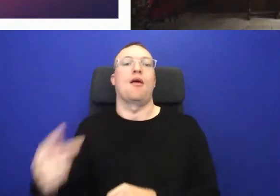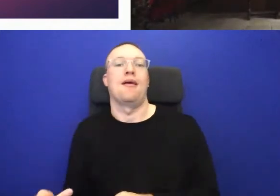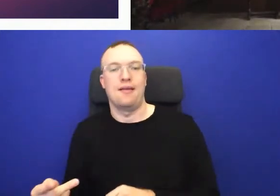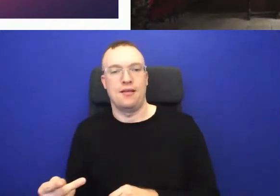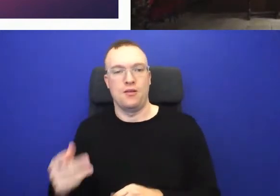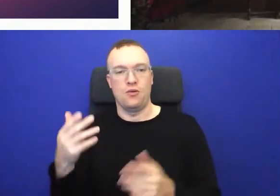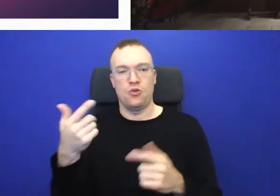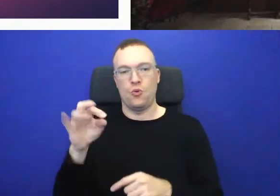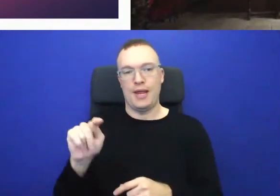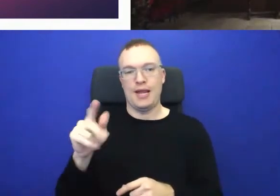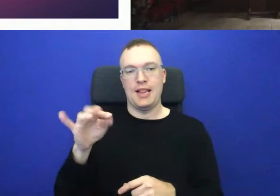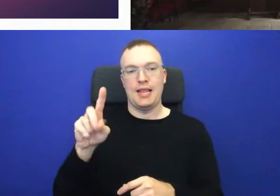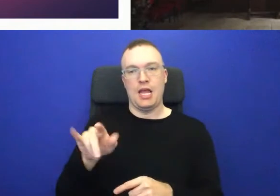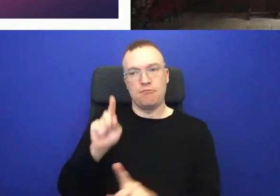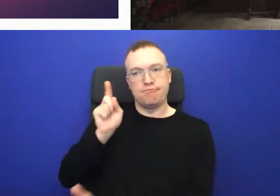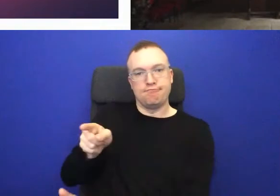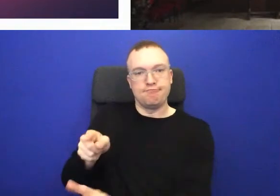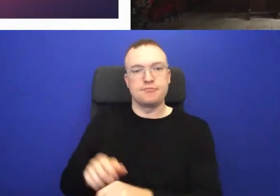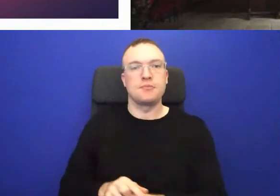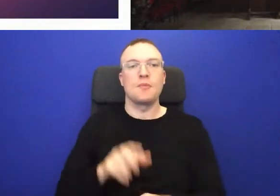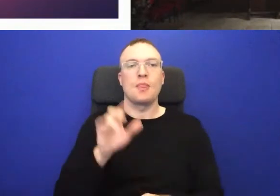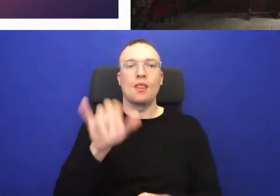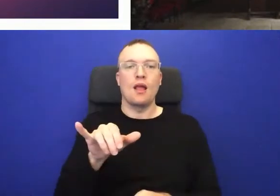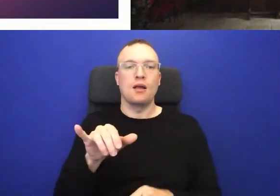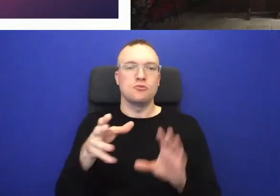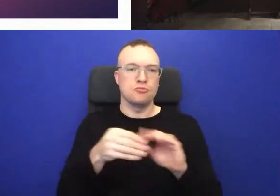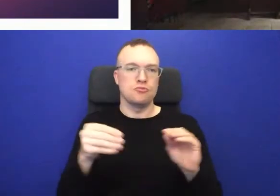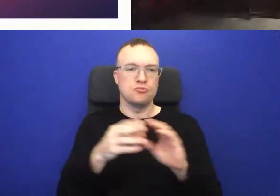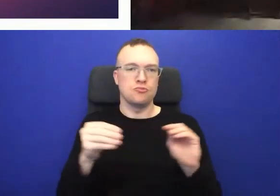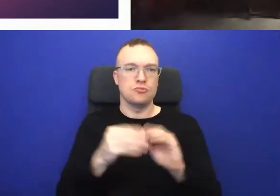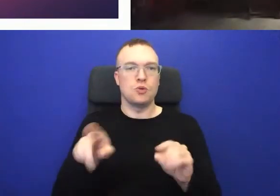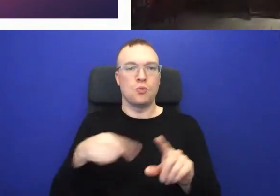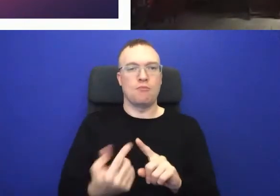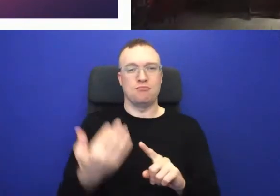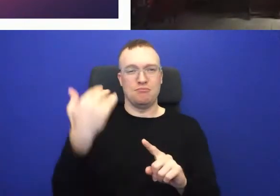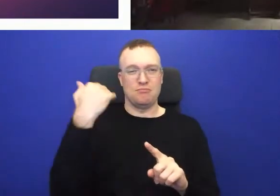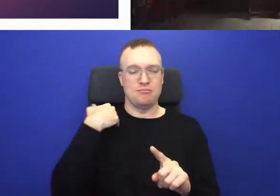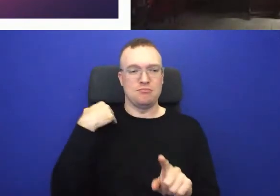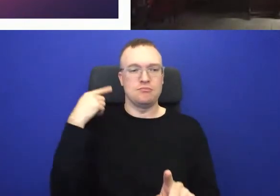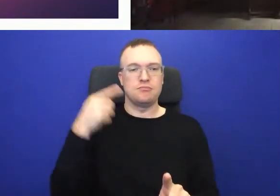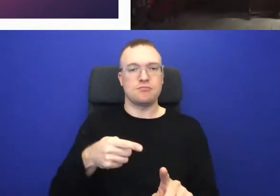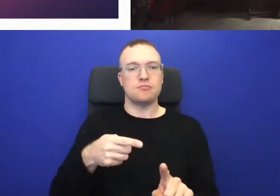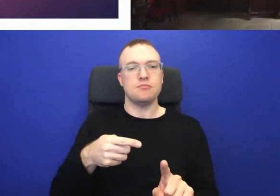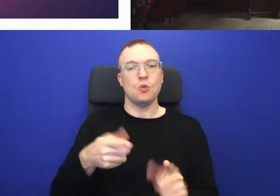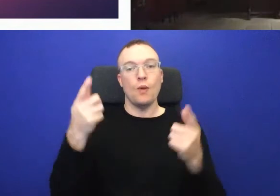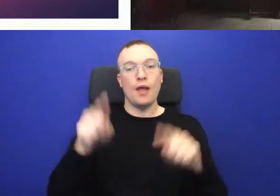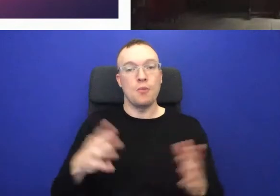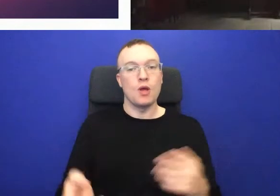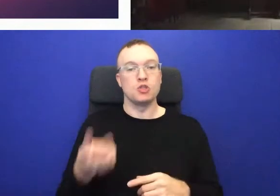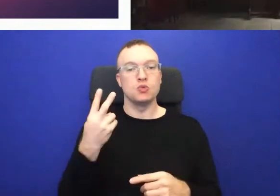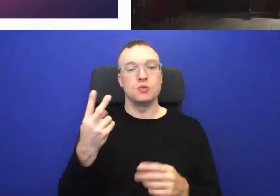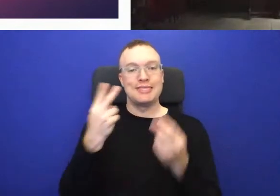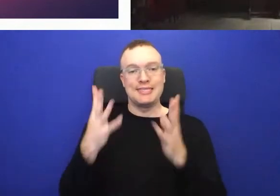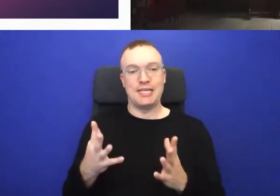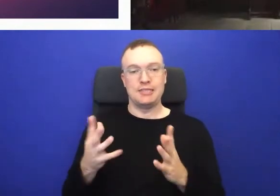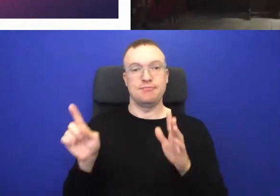her. And this was recounted at the time. What happened was the two guests came